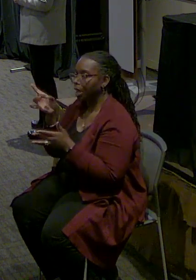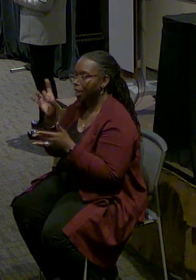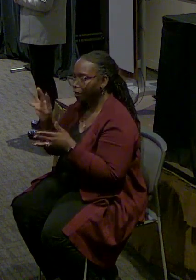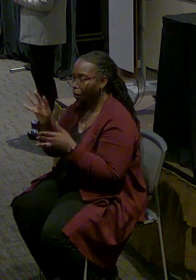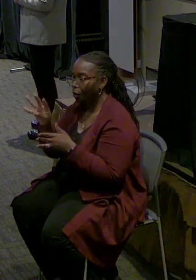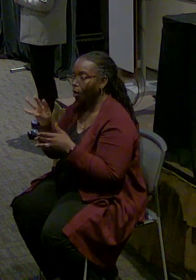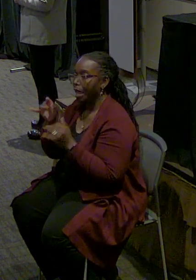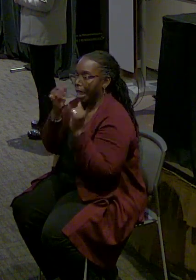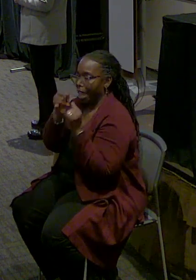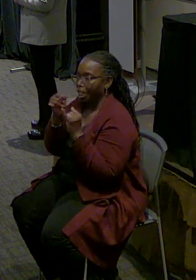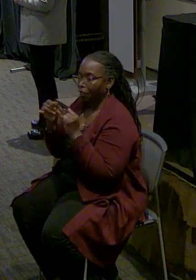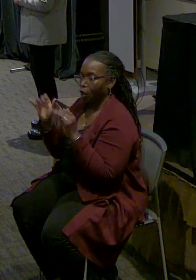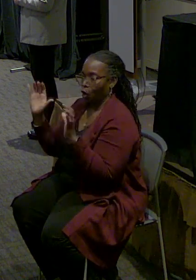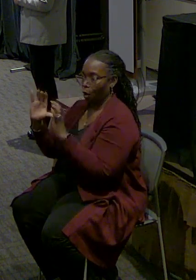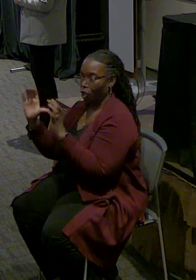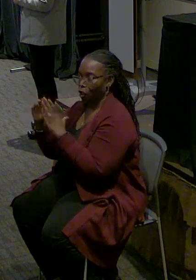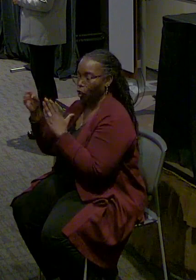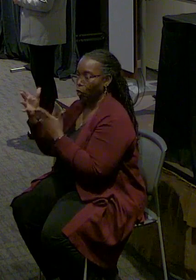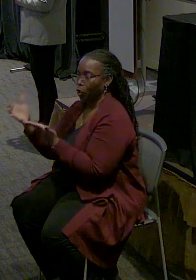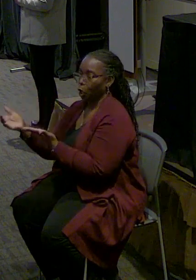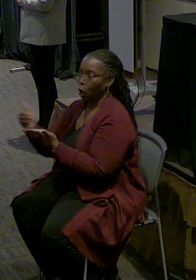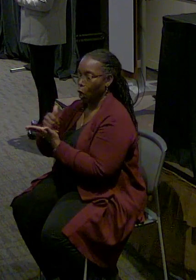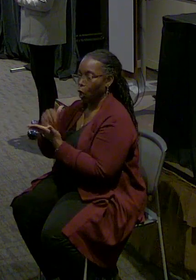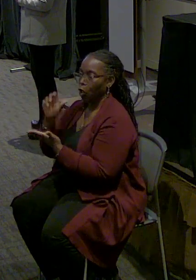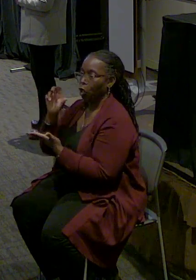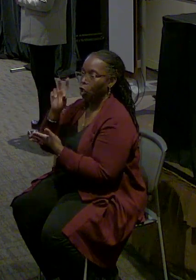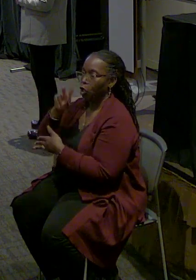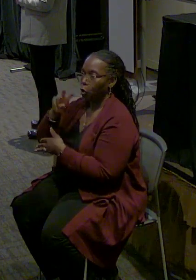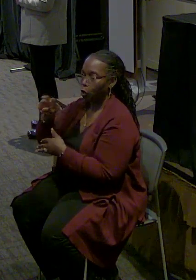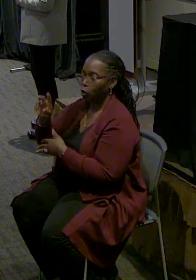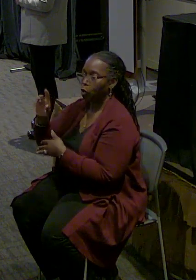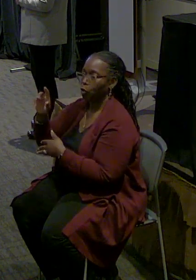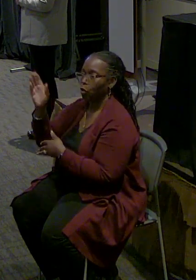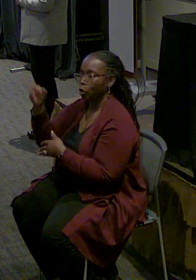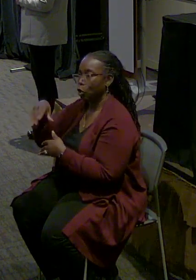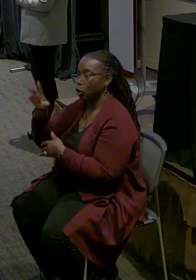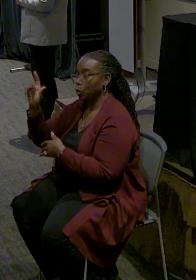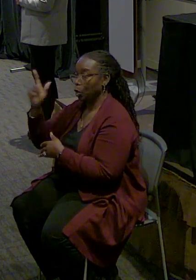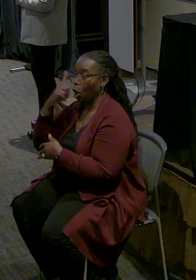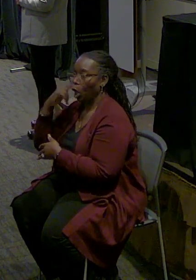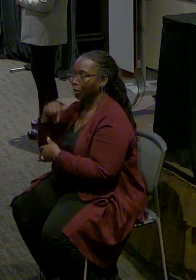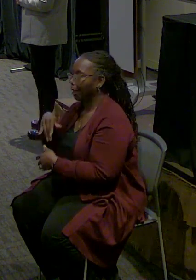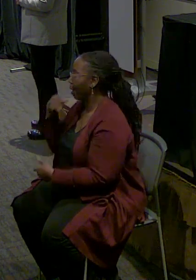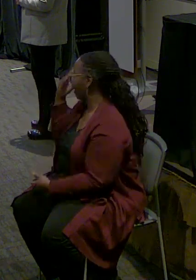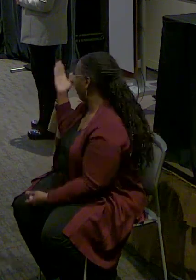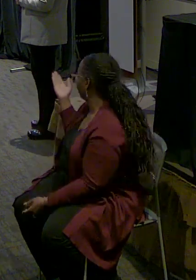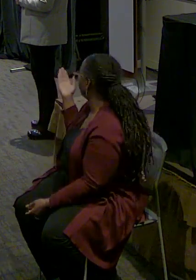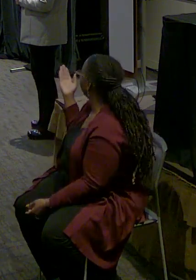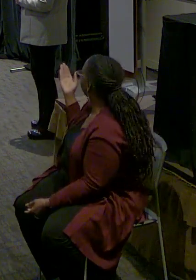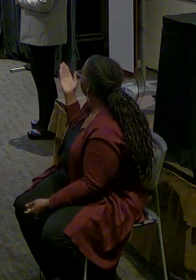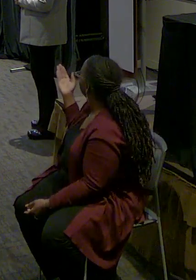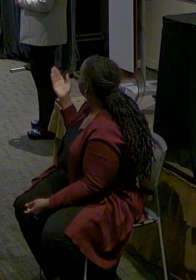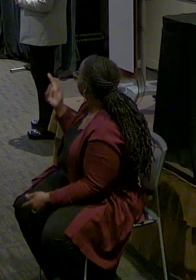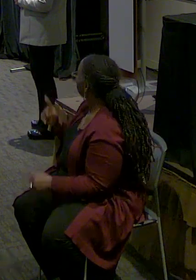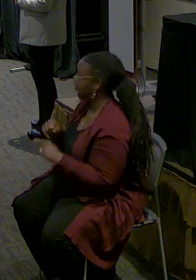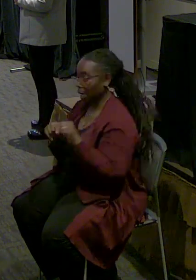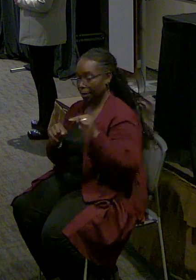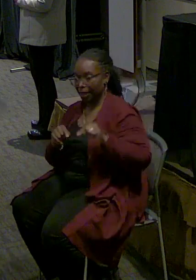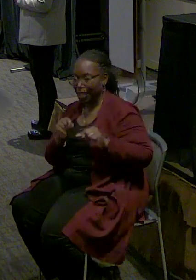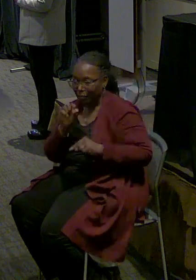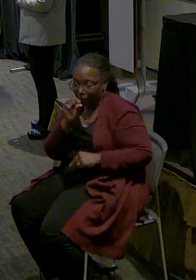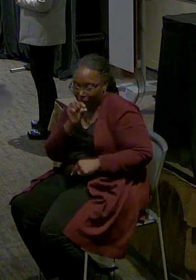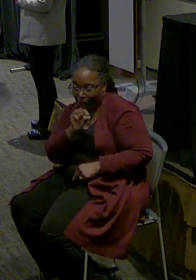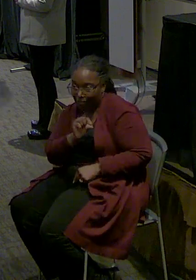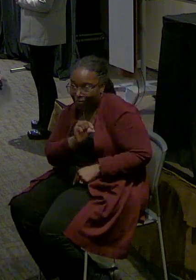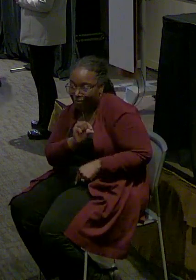325,784 individual credentials our students earned in 22-23, this is what it looks like. So we have some down here that are teeny